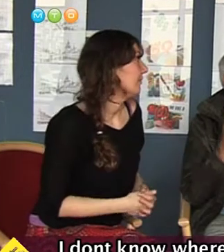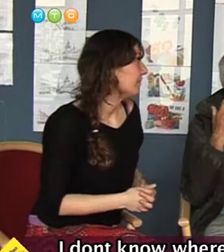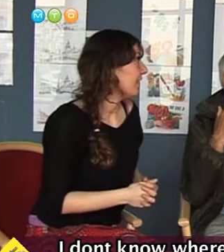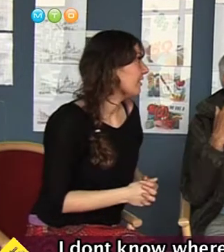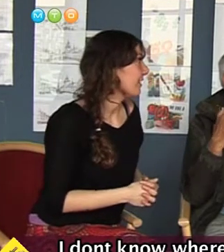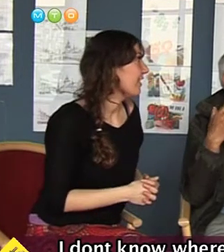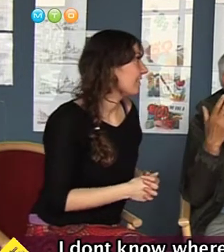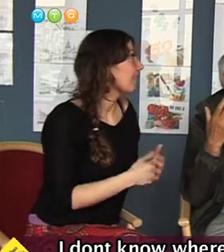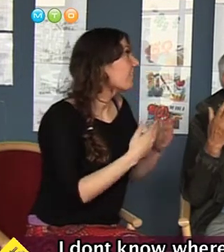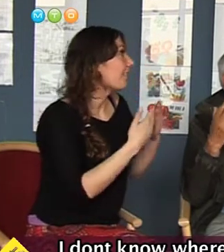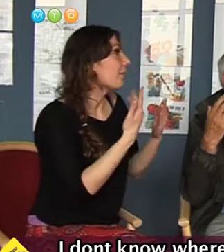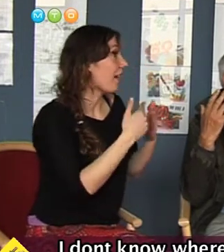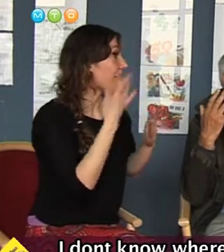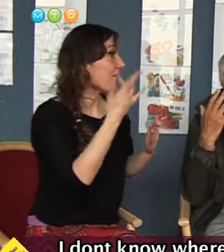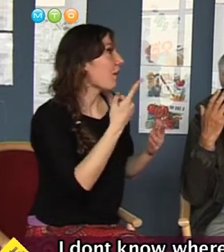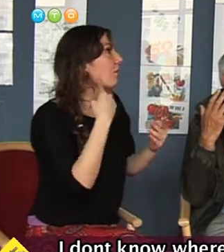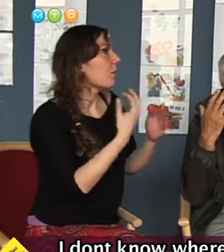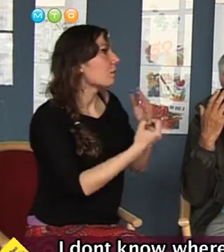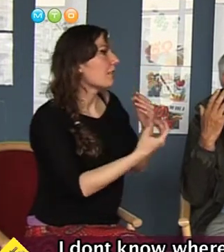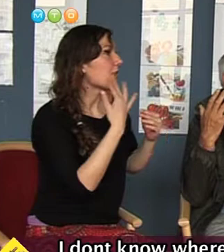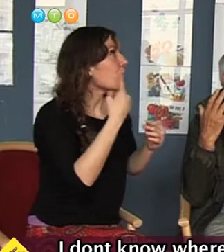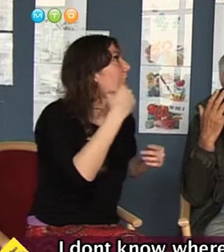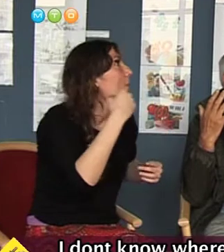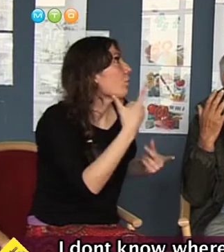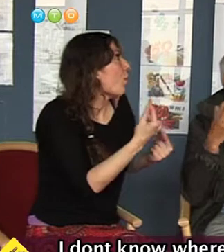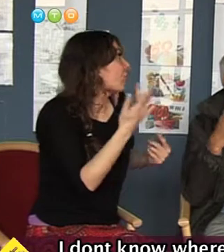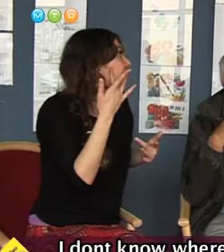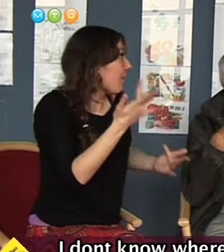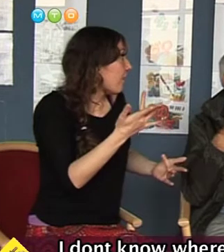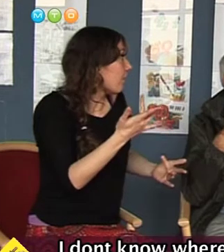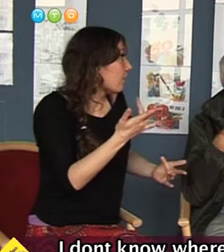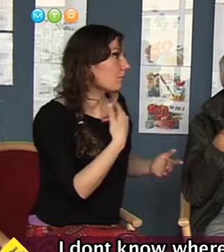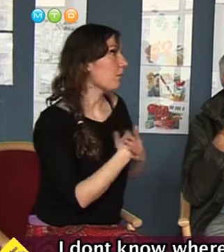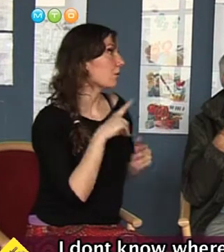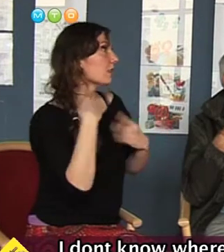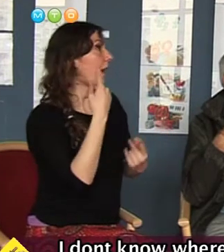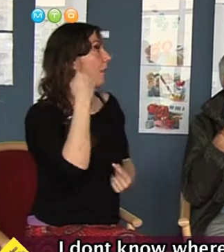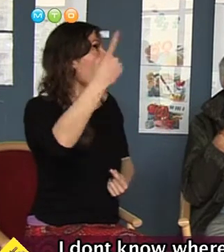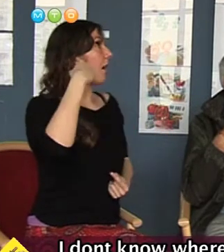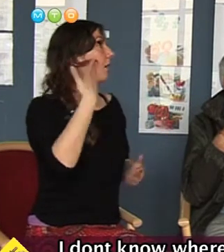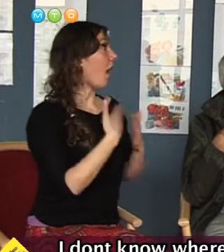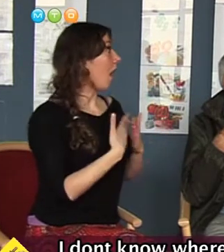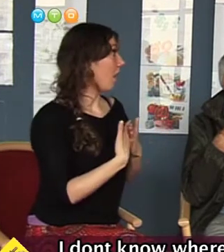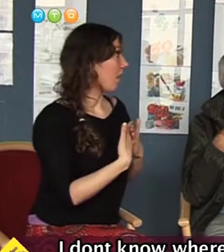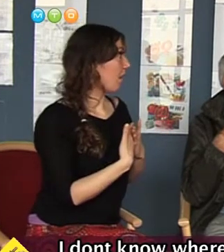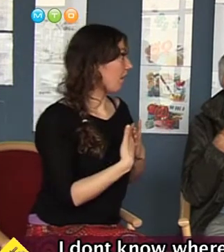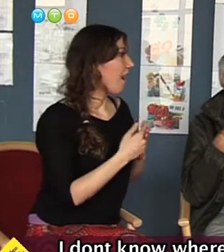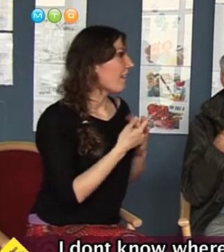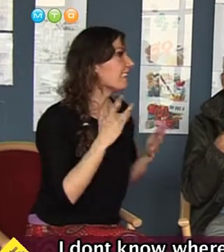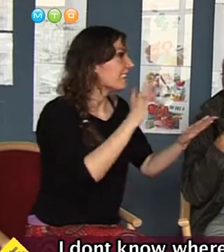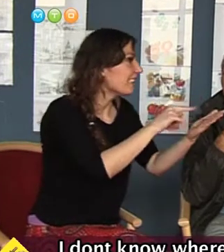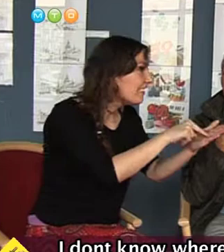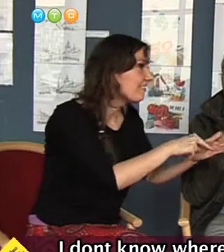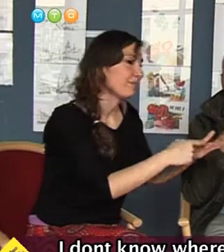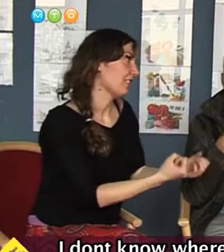I don't know where the subjects come from, but. To impose a subject on myself would be quite difficult.